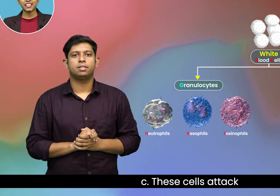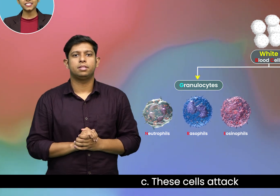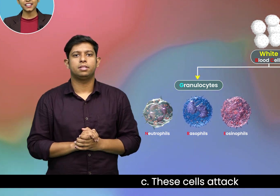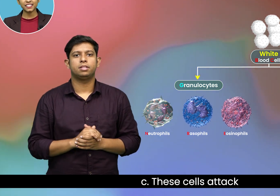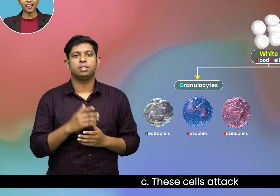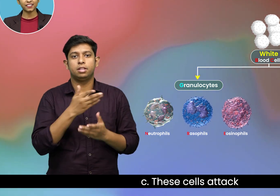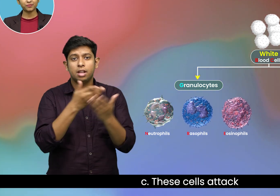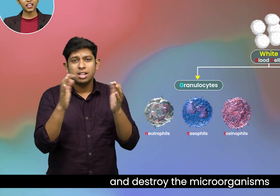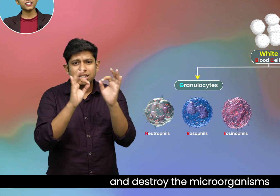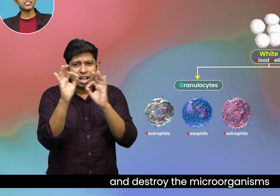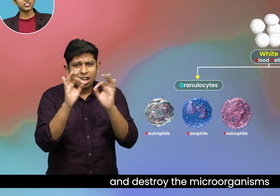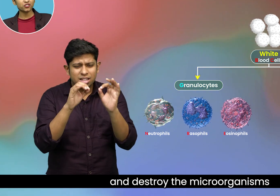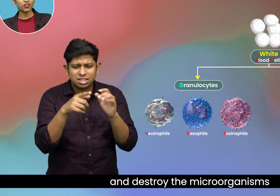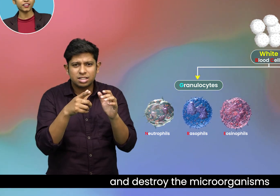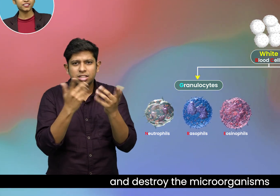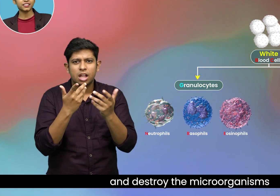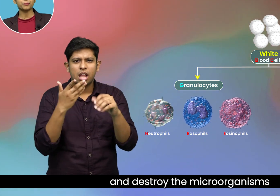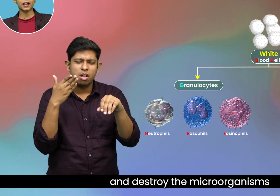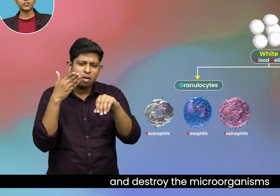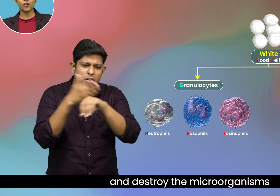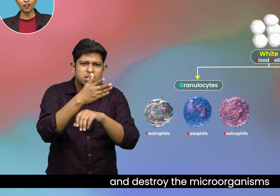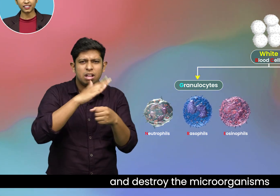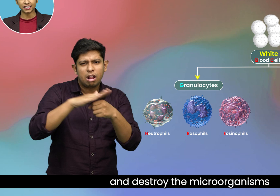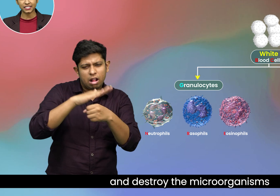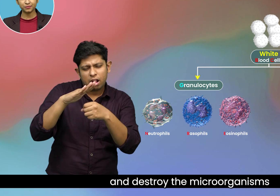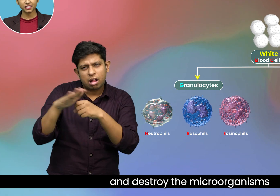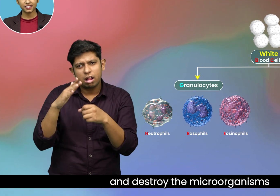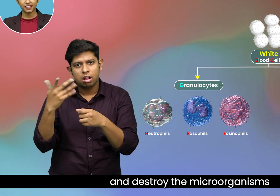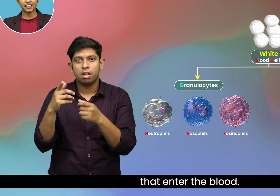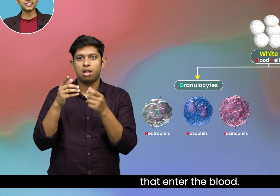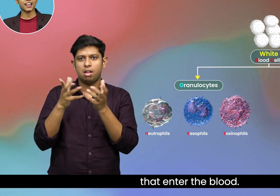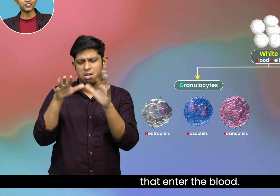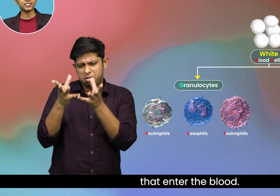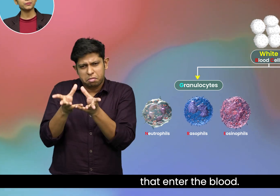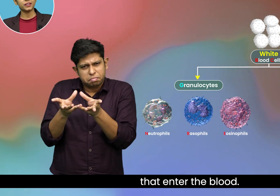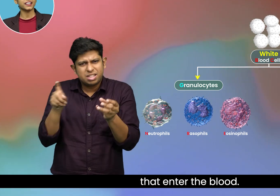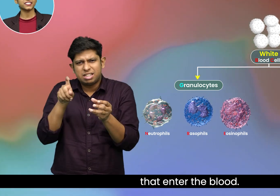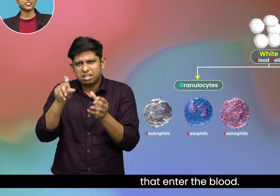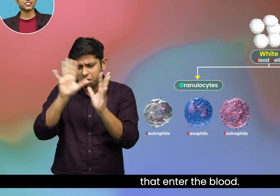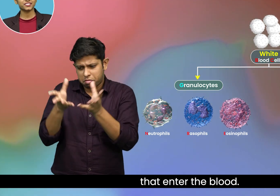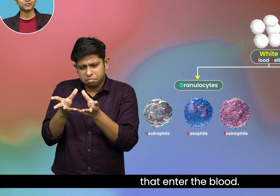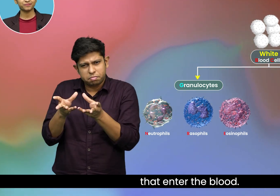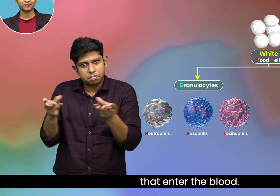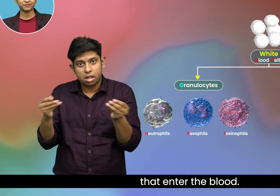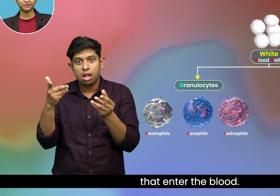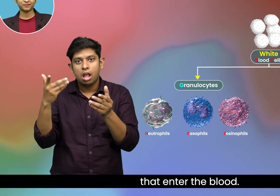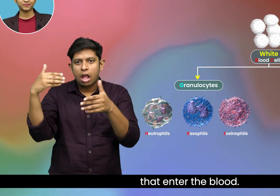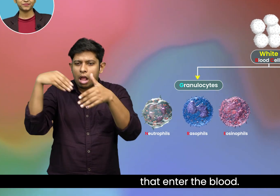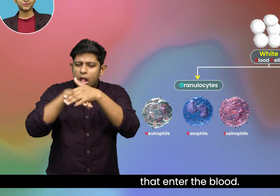These cells attack and destroy the microorganisms that enter the blood.